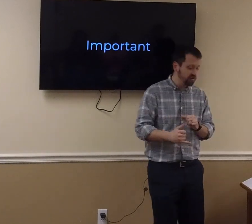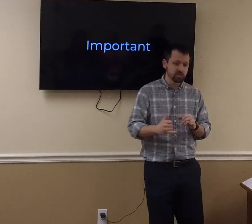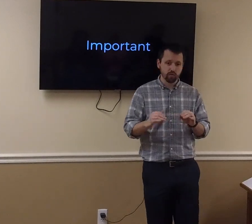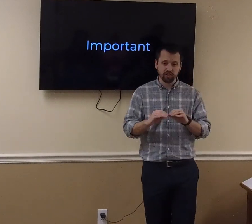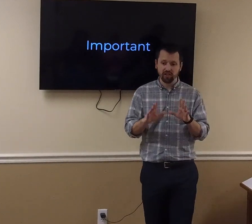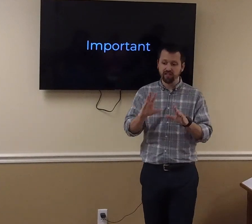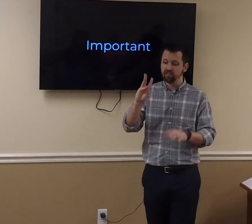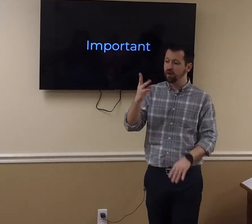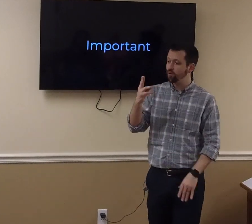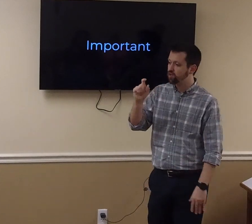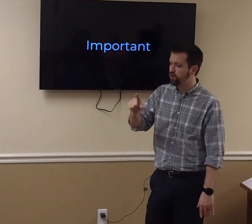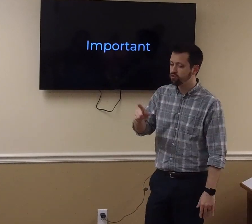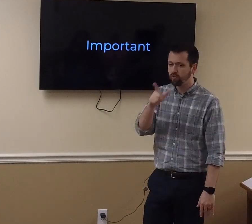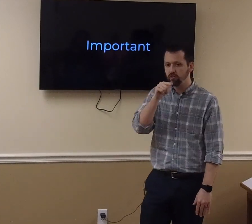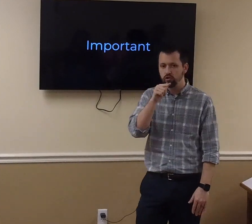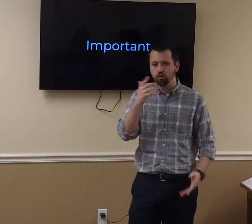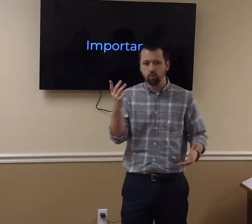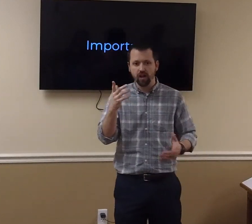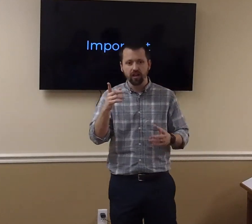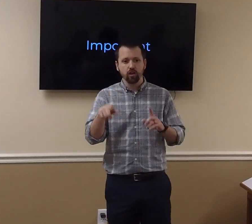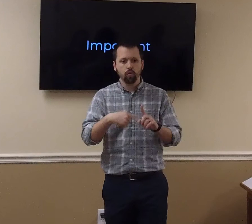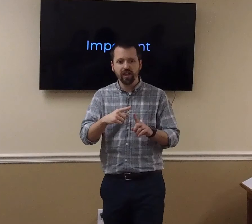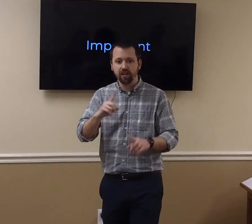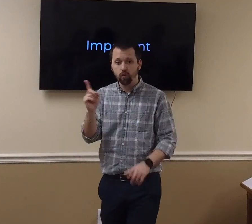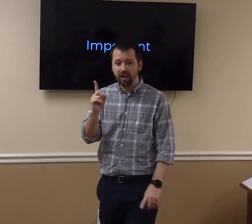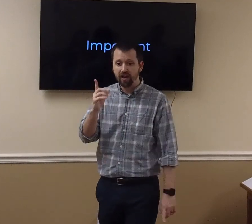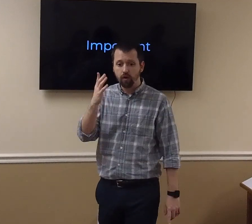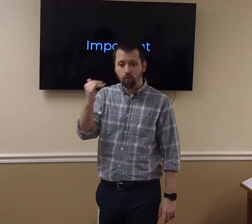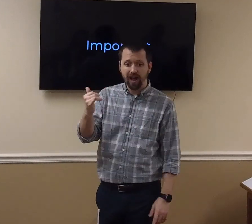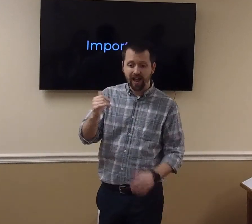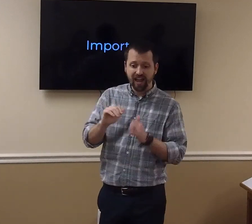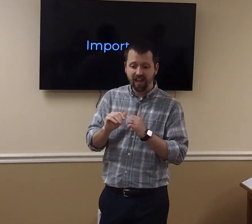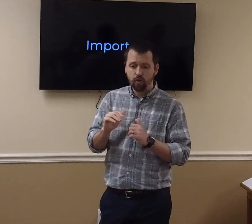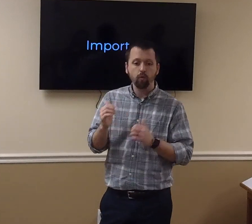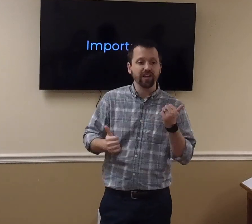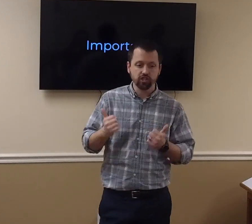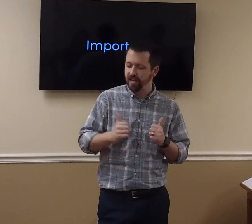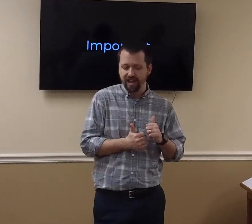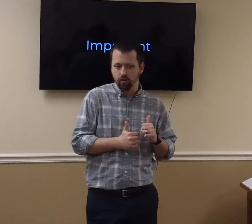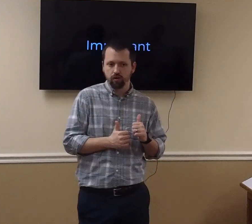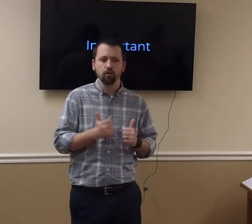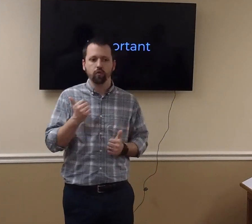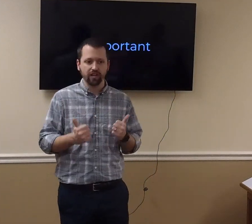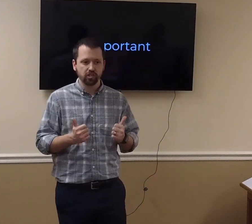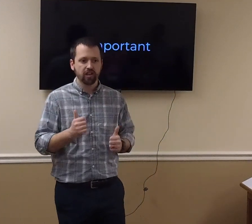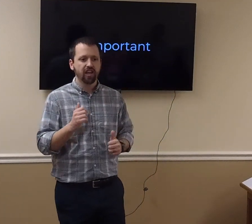just so we're clear on this, WH question words, the who, what, when, where, why, which, not how, which.